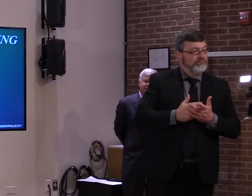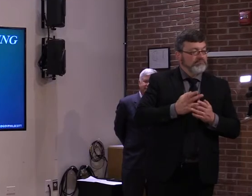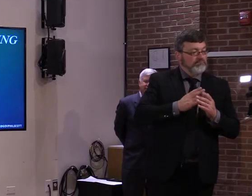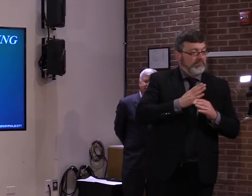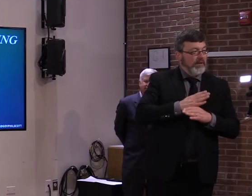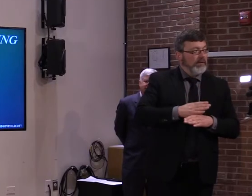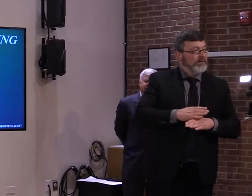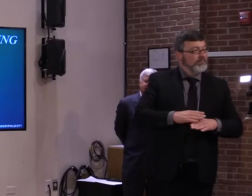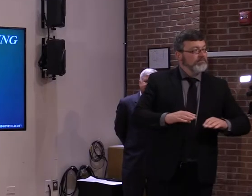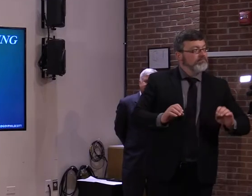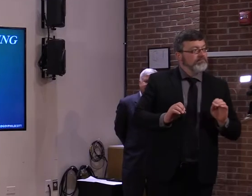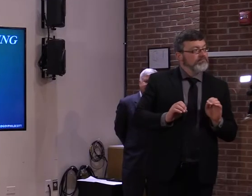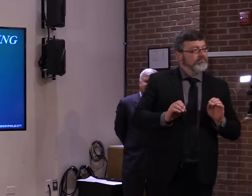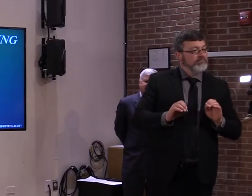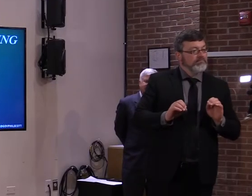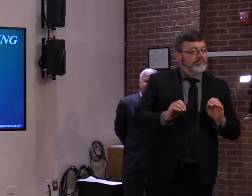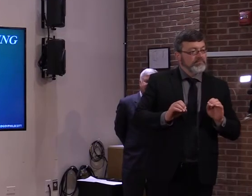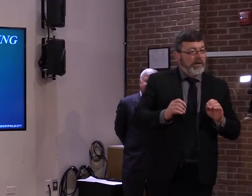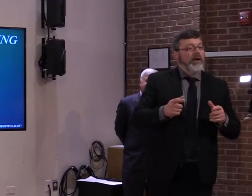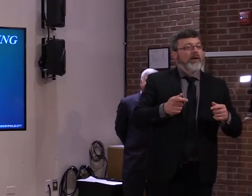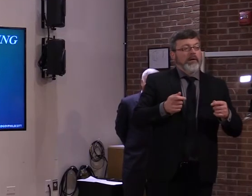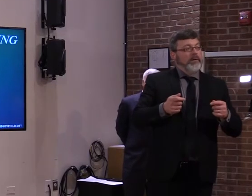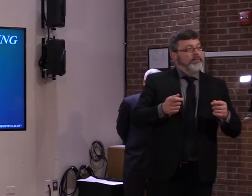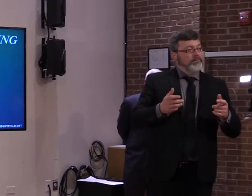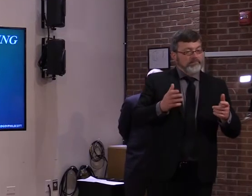Lisa Loomis.